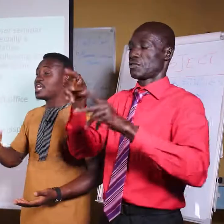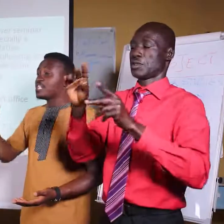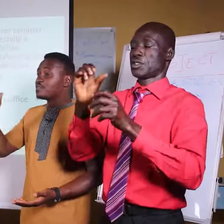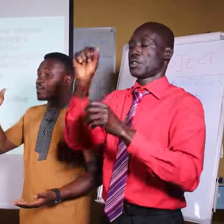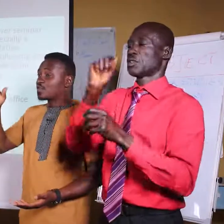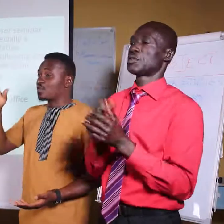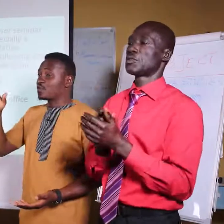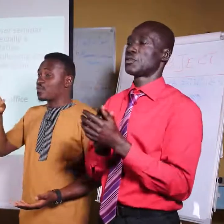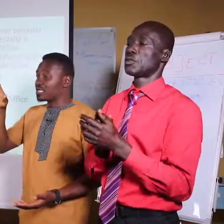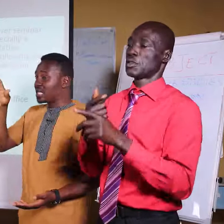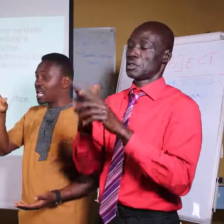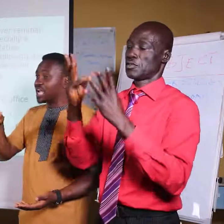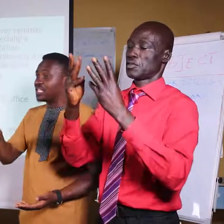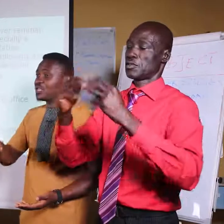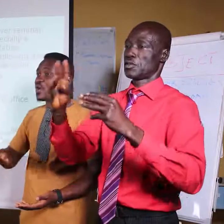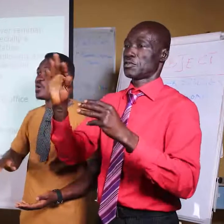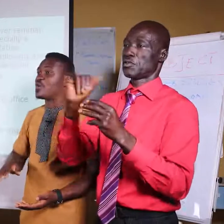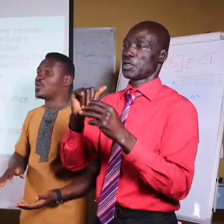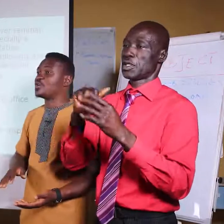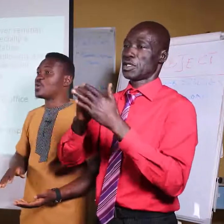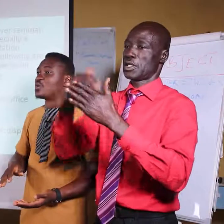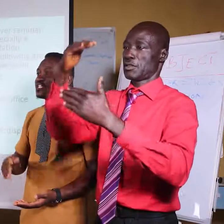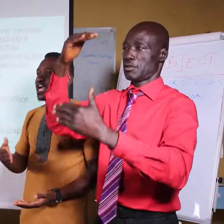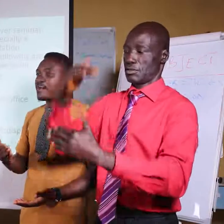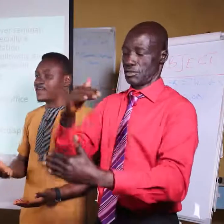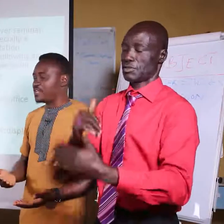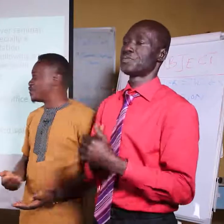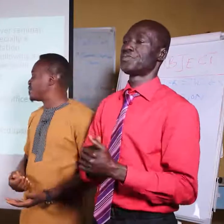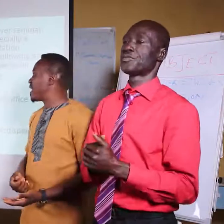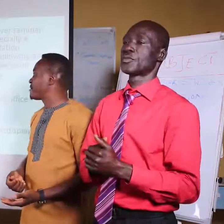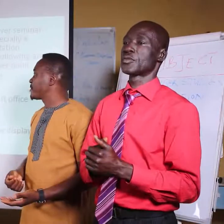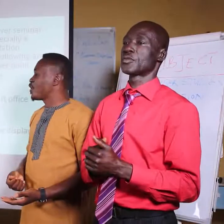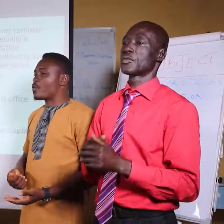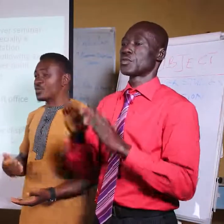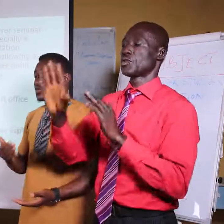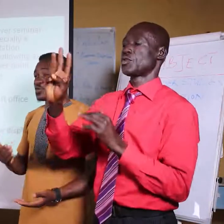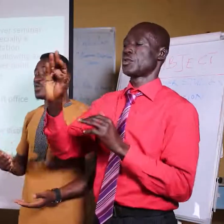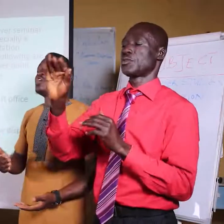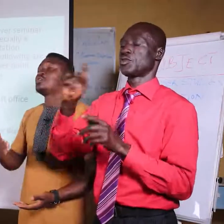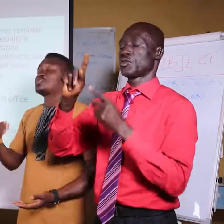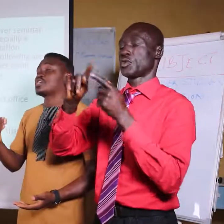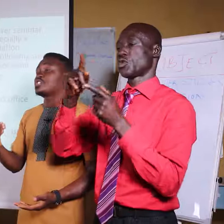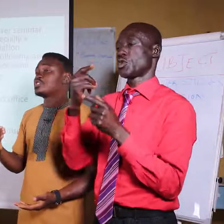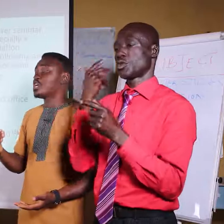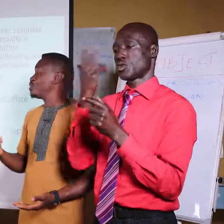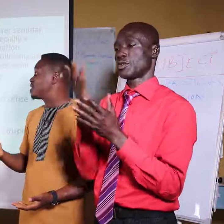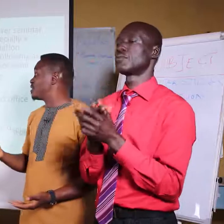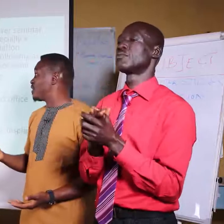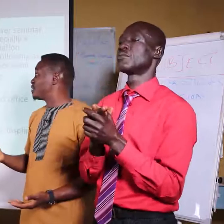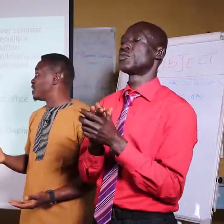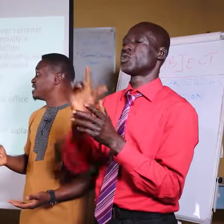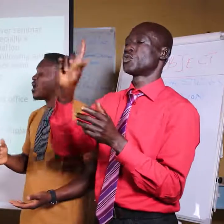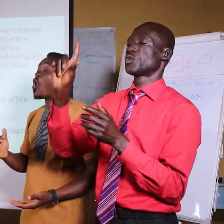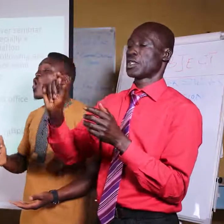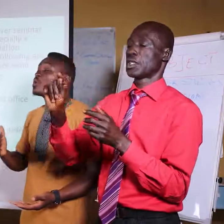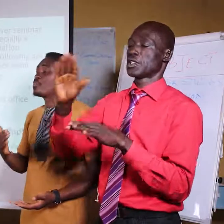systems, different softwares lined up on your menu bar. When you go, you search, then you click